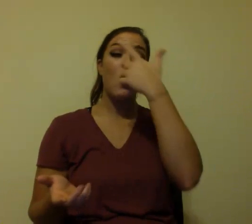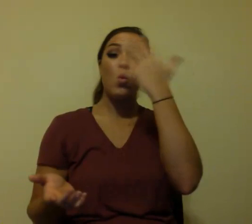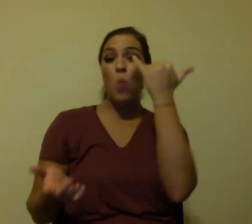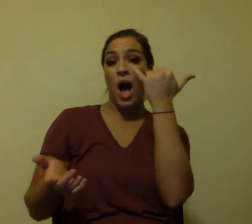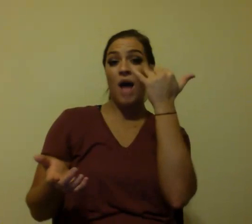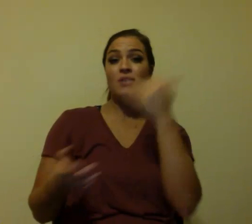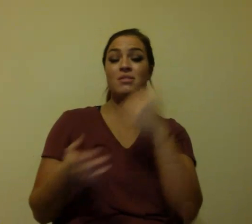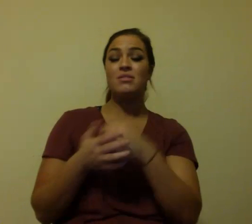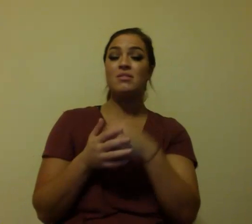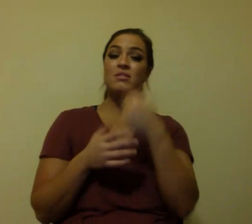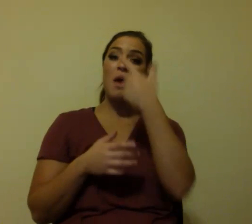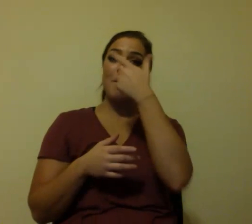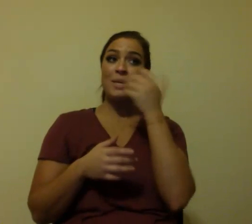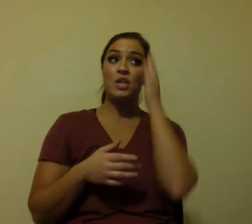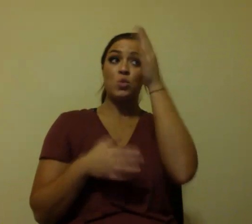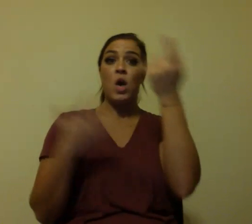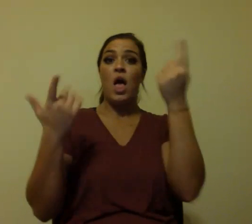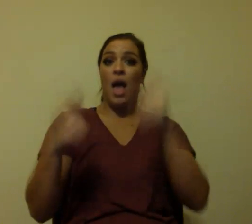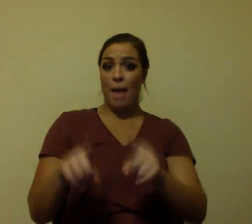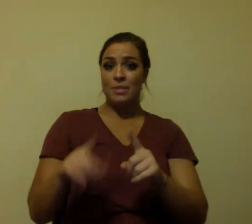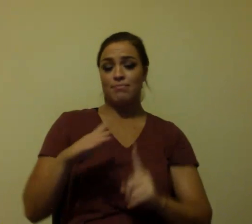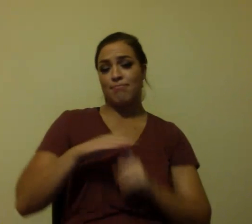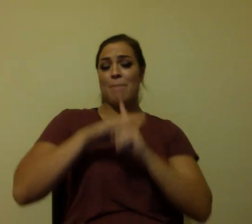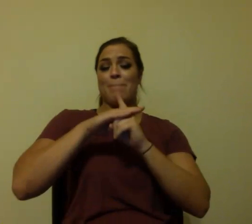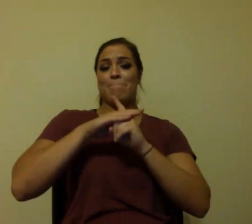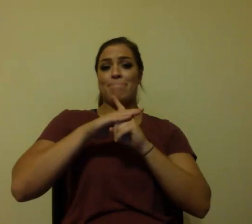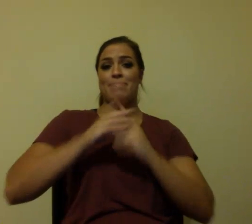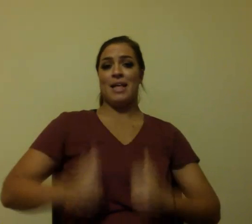life where you need all the mental strength that you can muster.